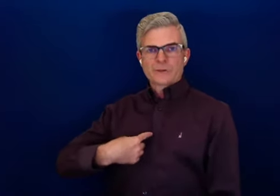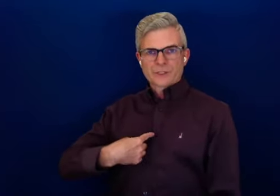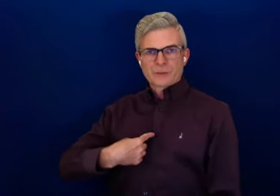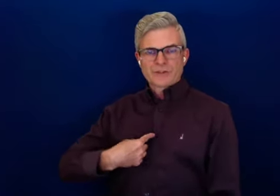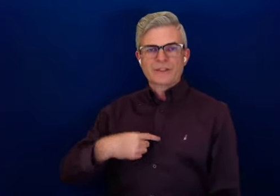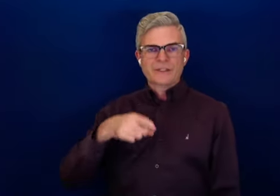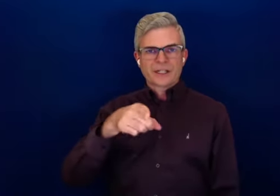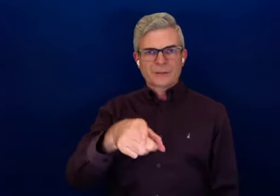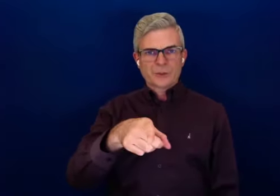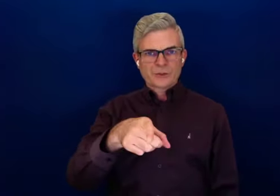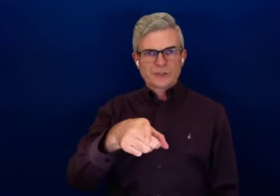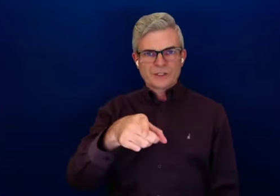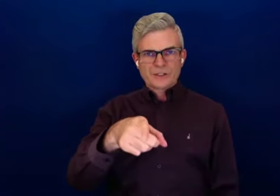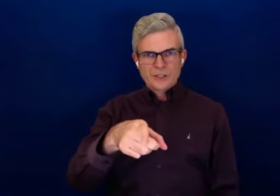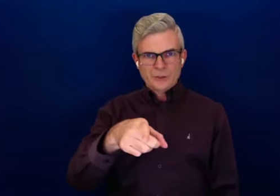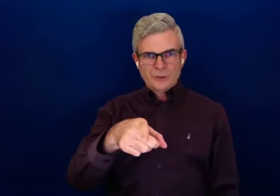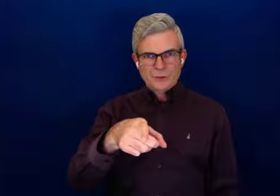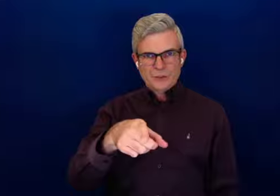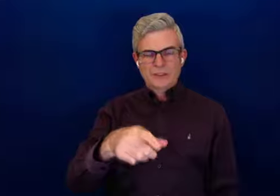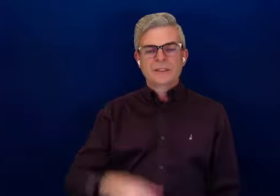first person. Second person is you.